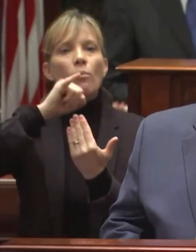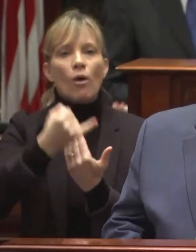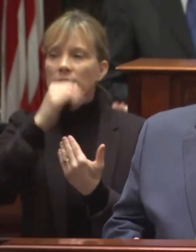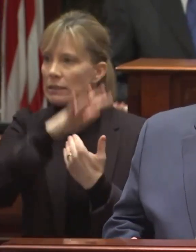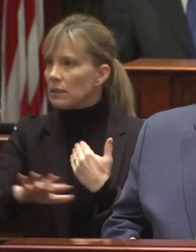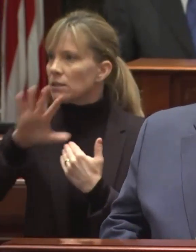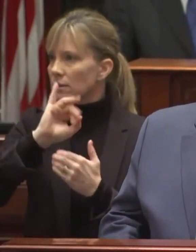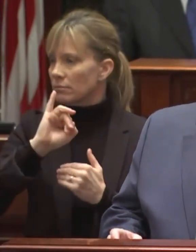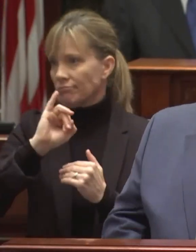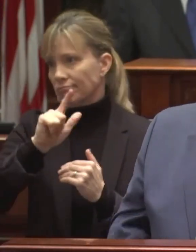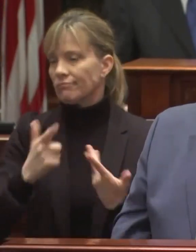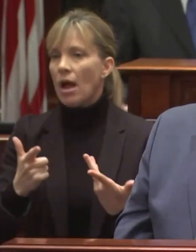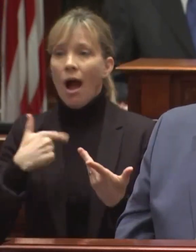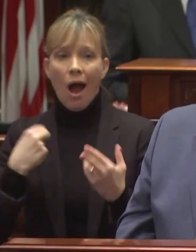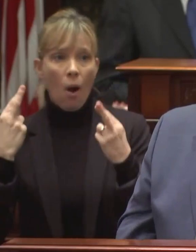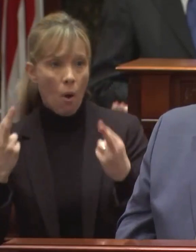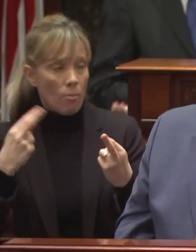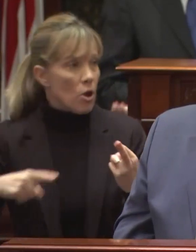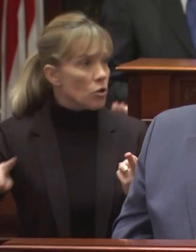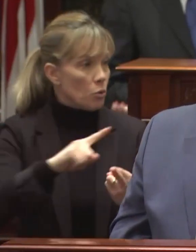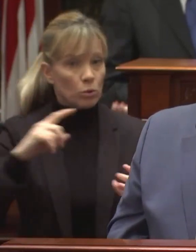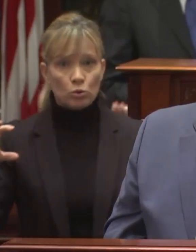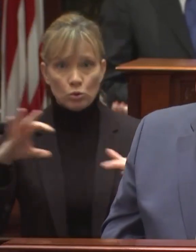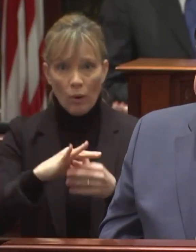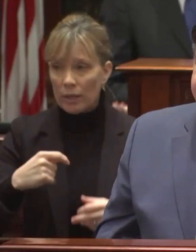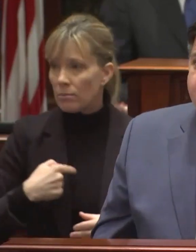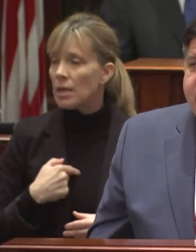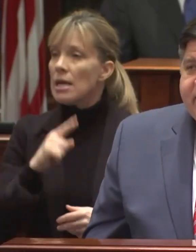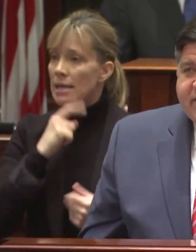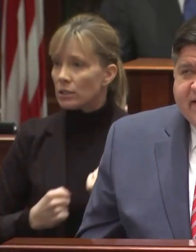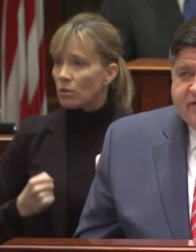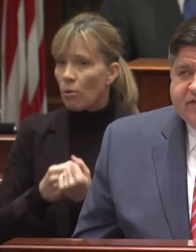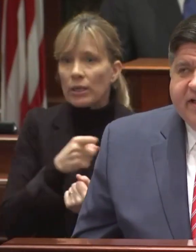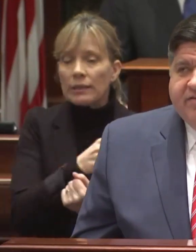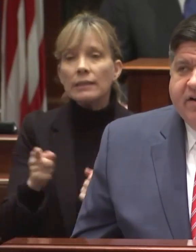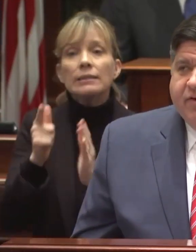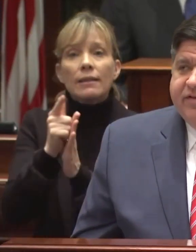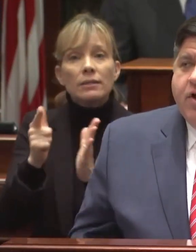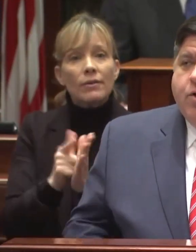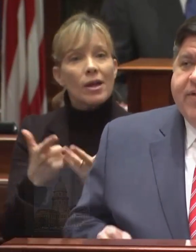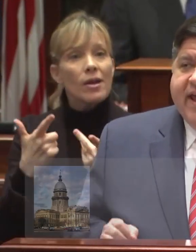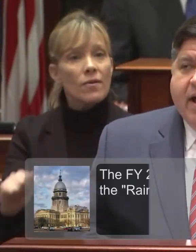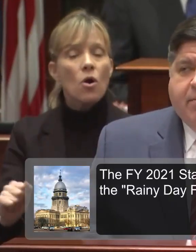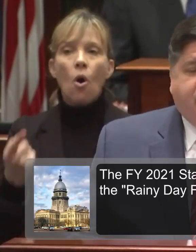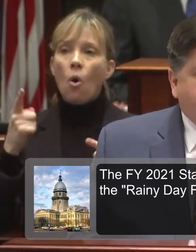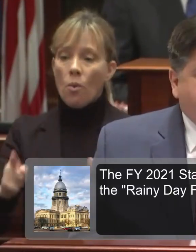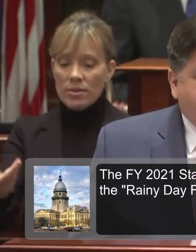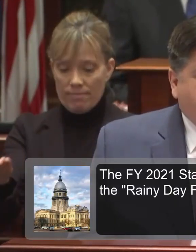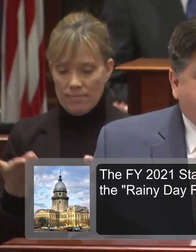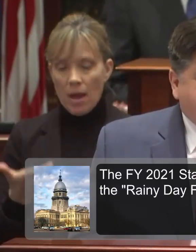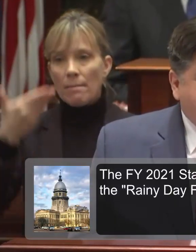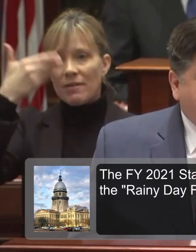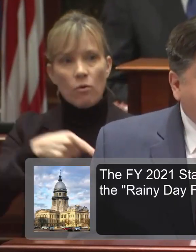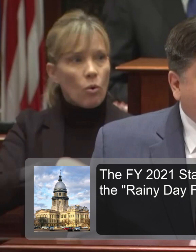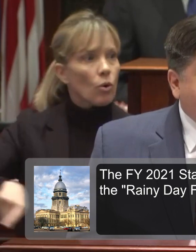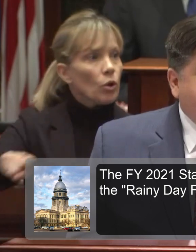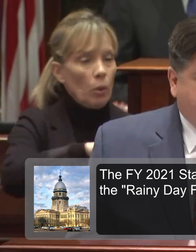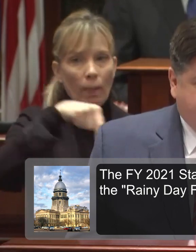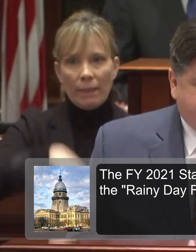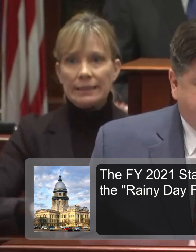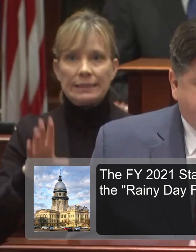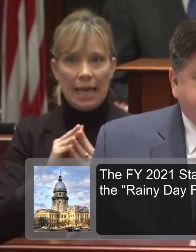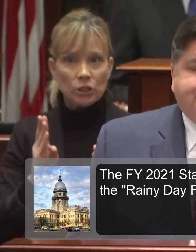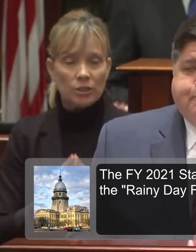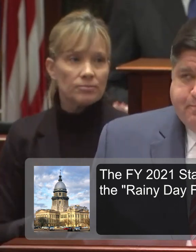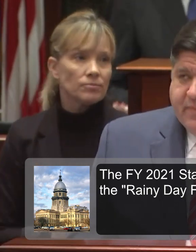throughout the state. I hope you all will join me in supporting these legislative efforts when they come before the General Assembly this